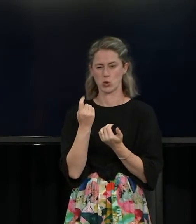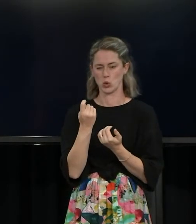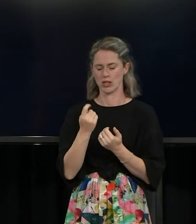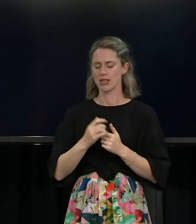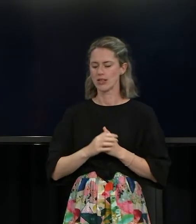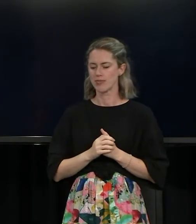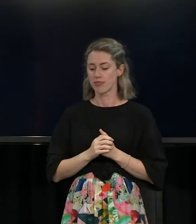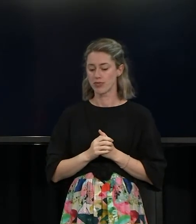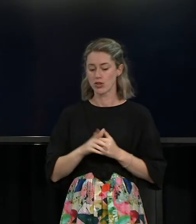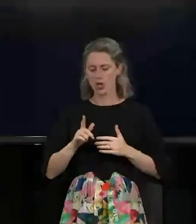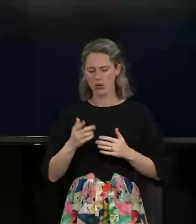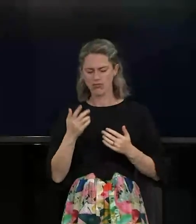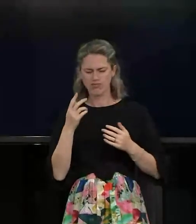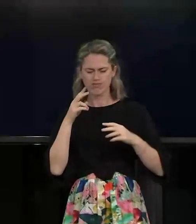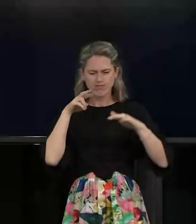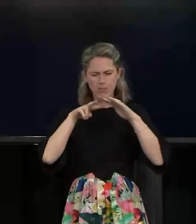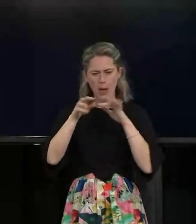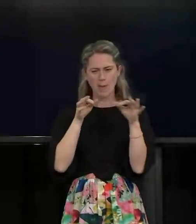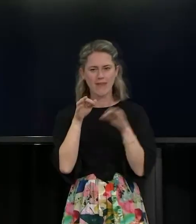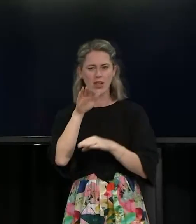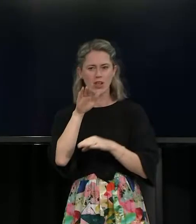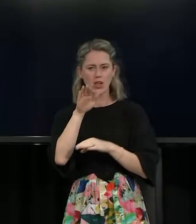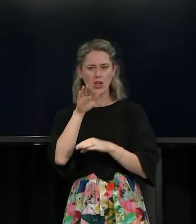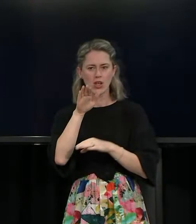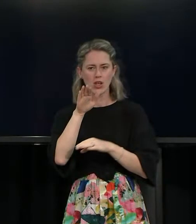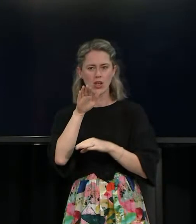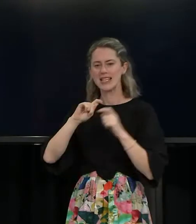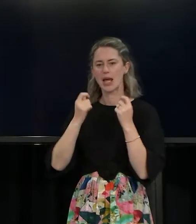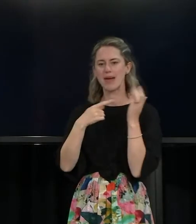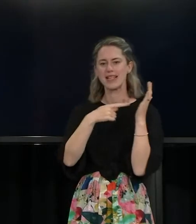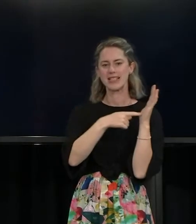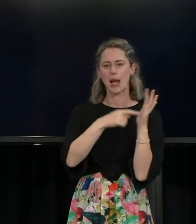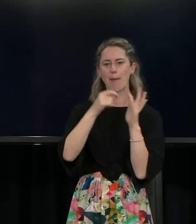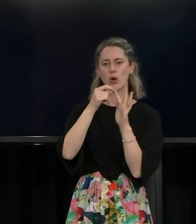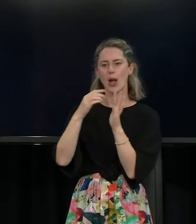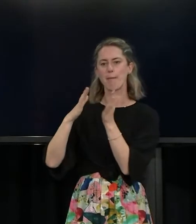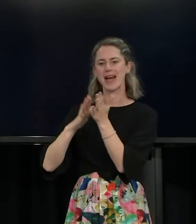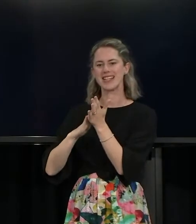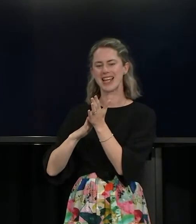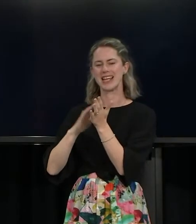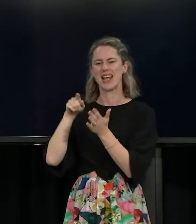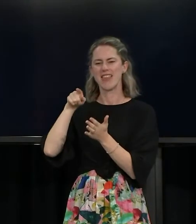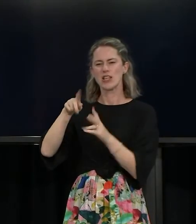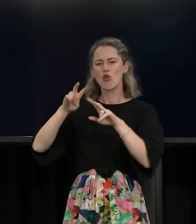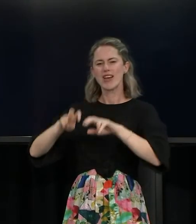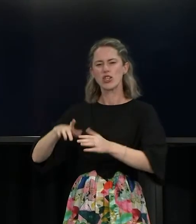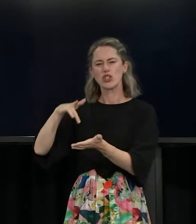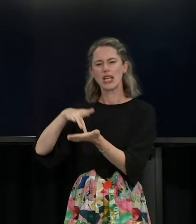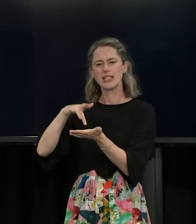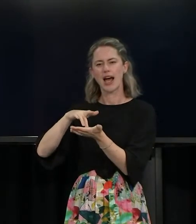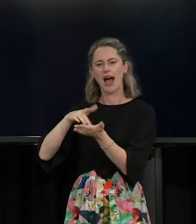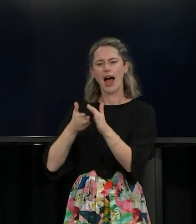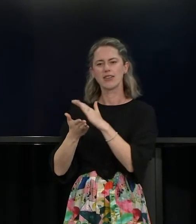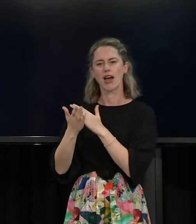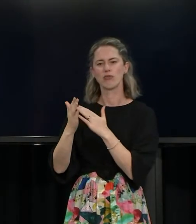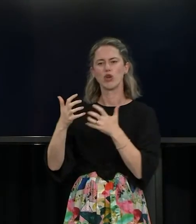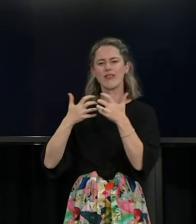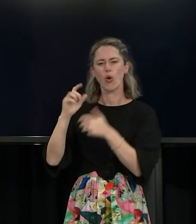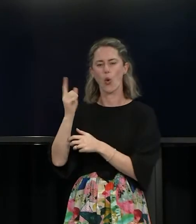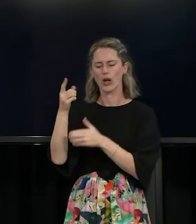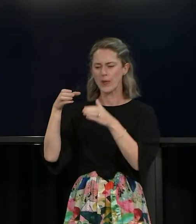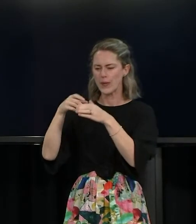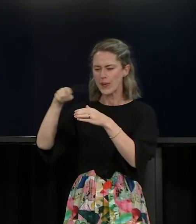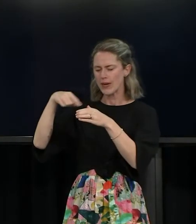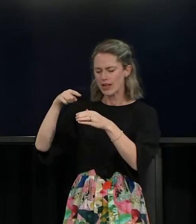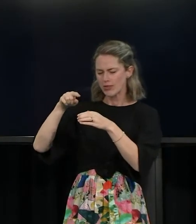part of our preparation for the future, we asked the team at Te Pūnaha Matatini, the Centre of Research Excellence in Complex Systems, to